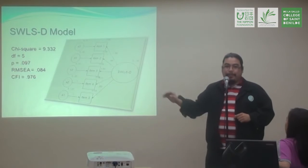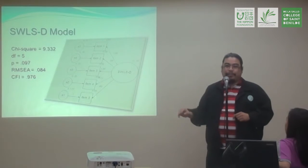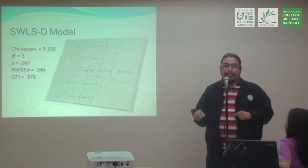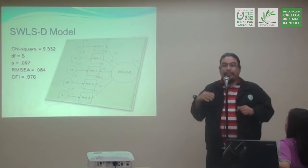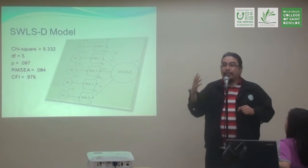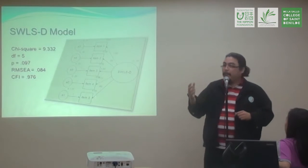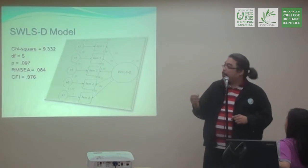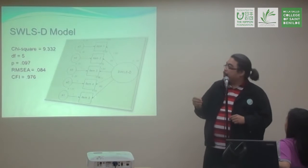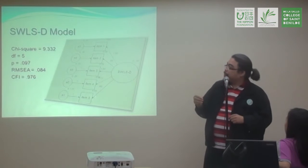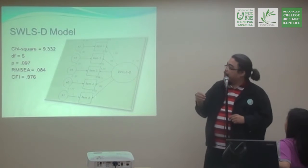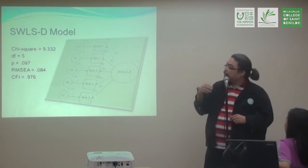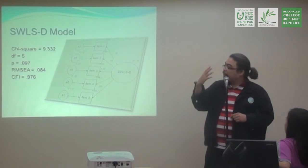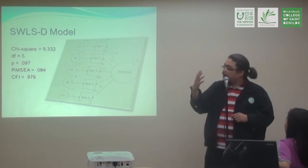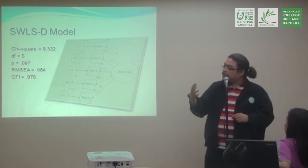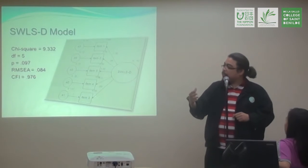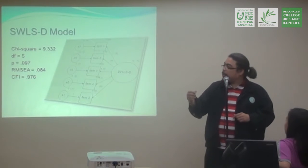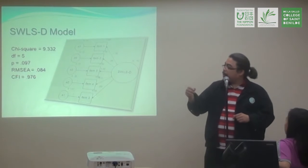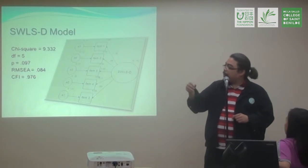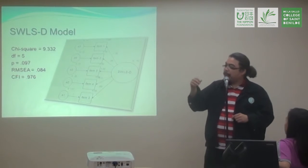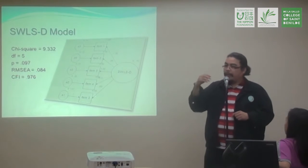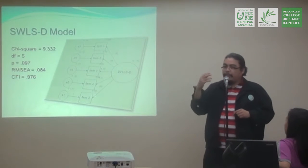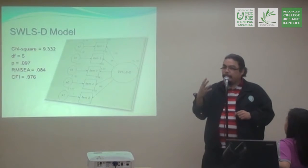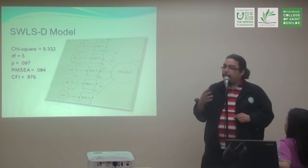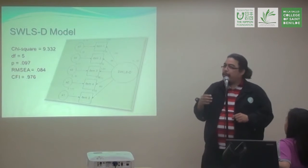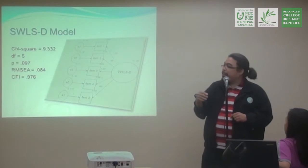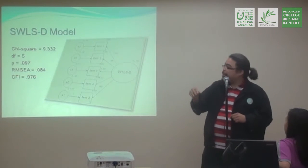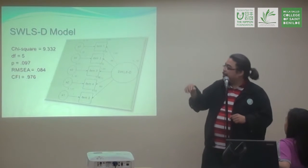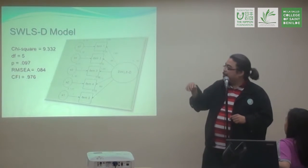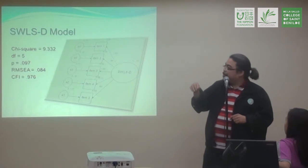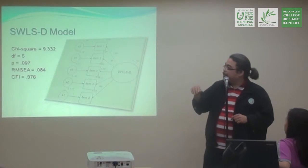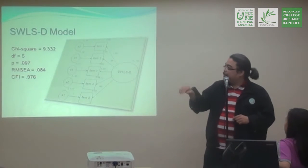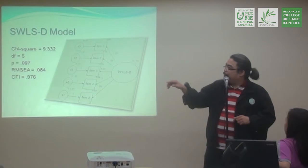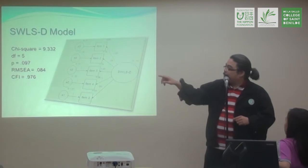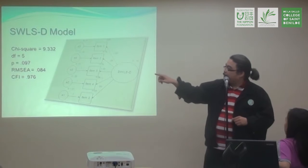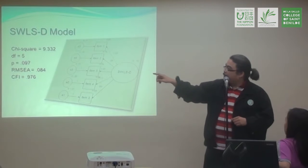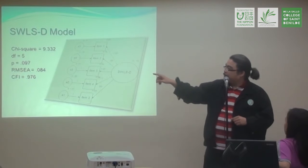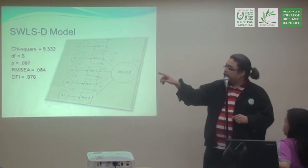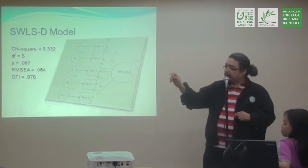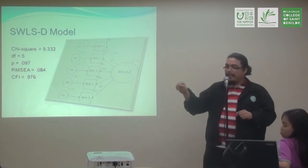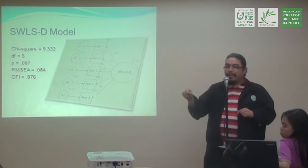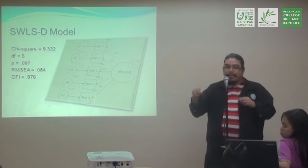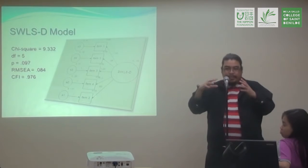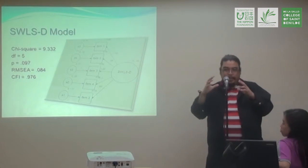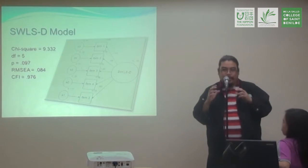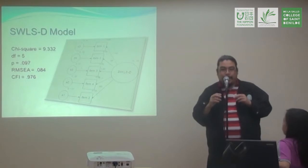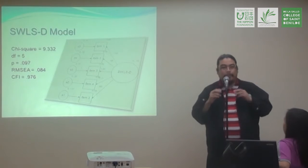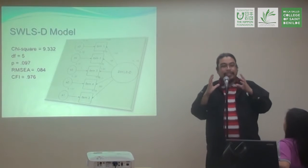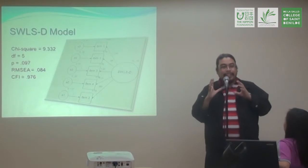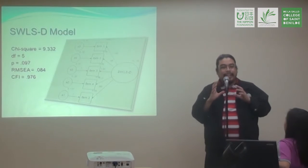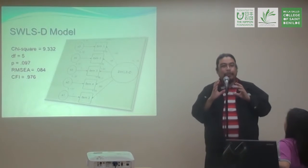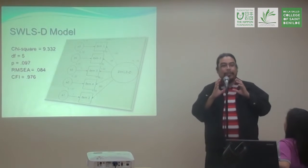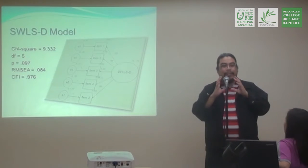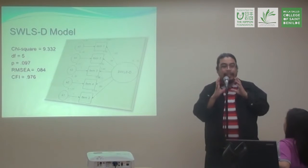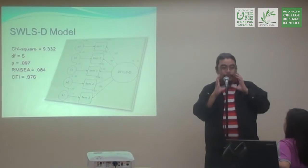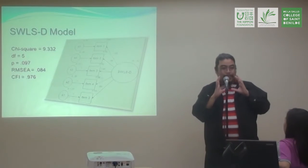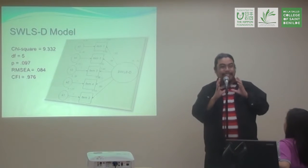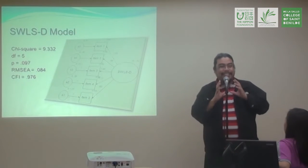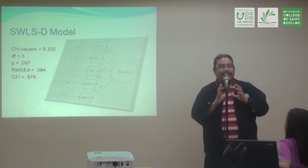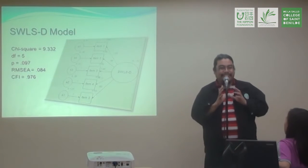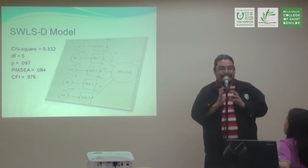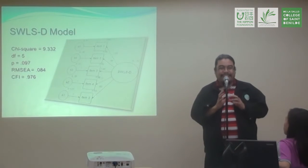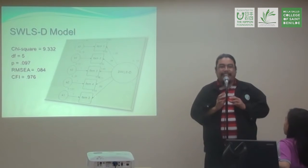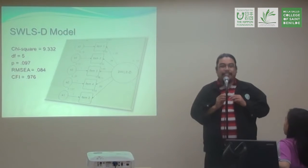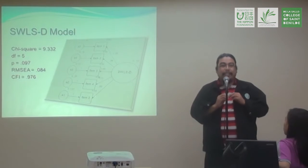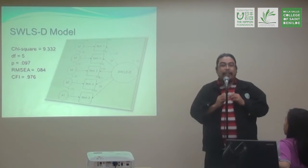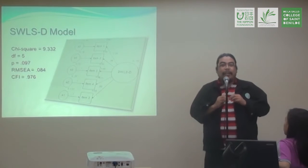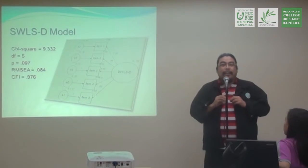indicators on the left side, the numbers, the chi-square, degrees of freedom, the Ramsey, CFI. Basically, what this